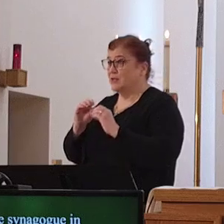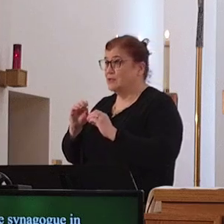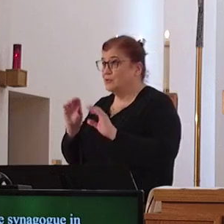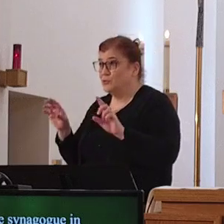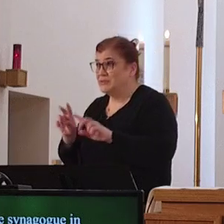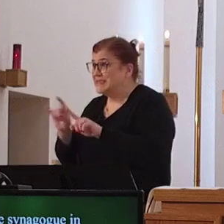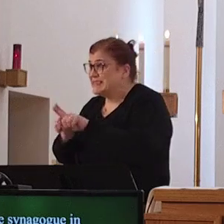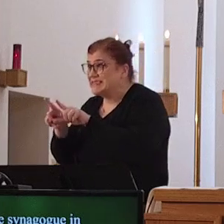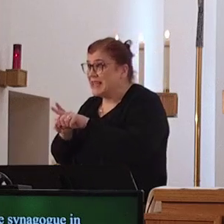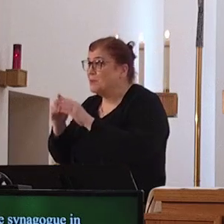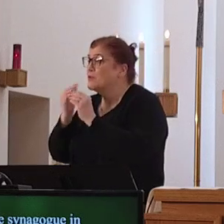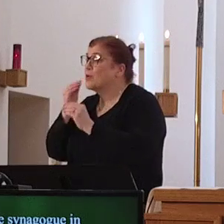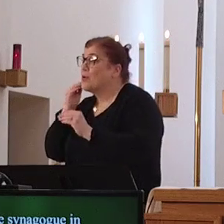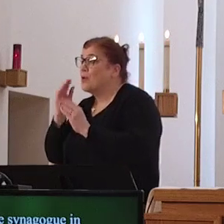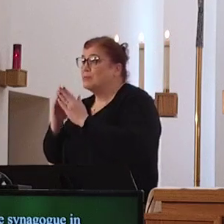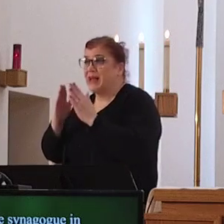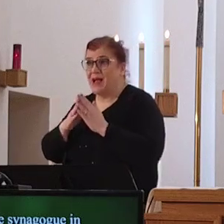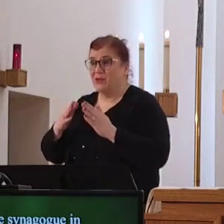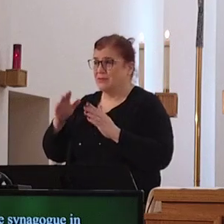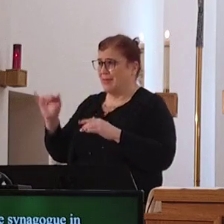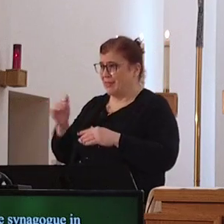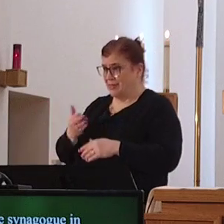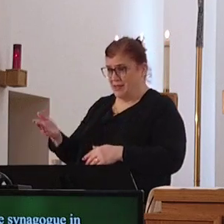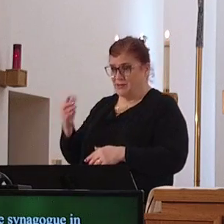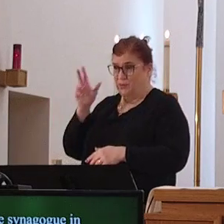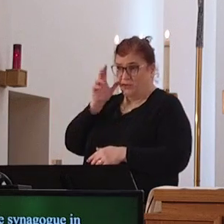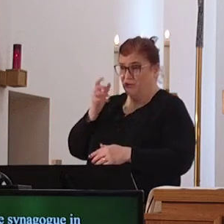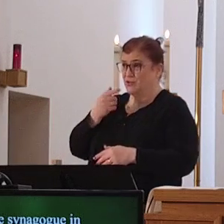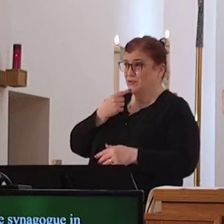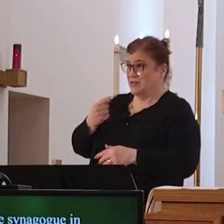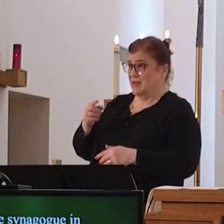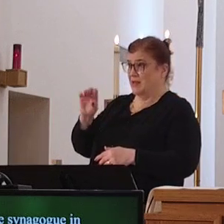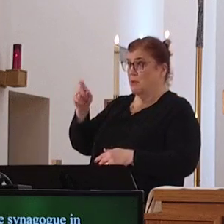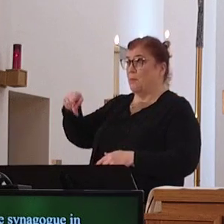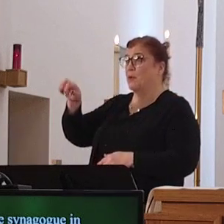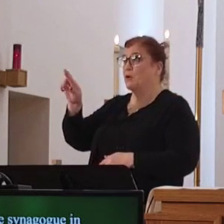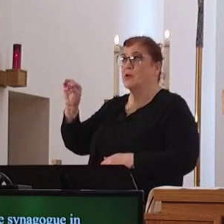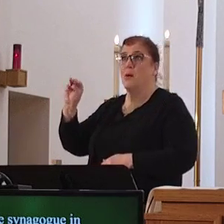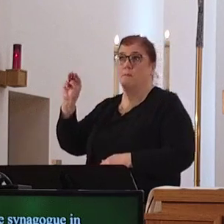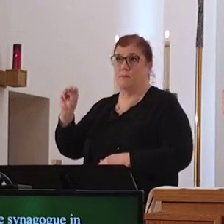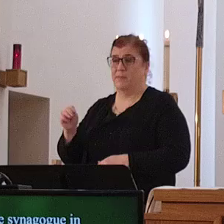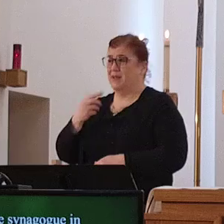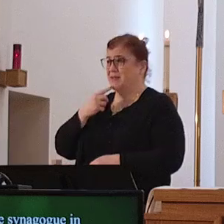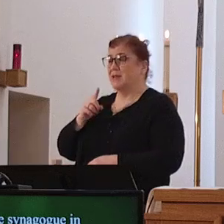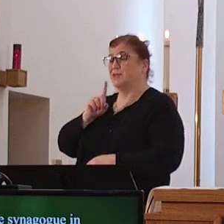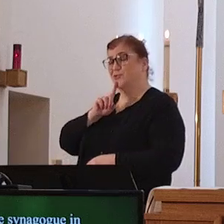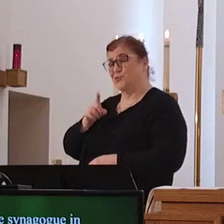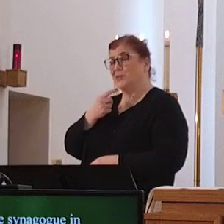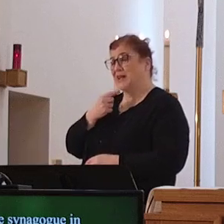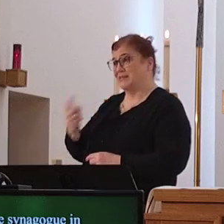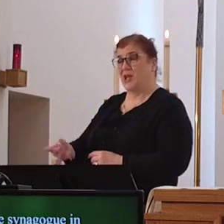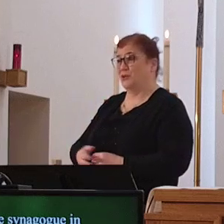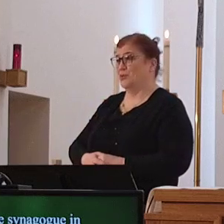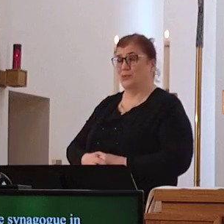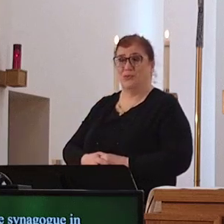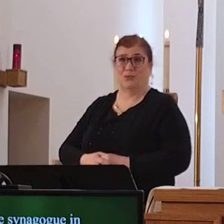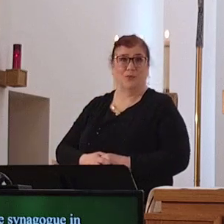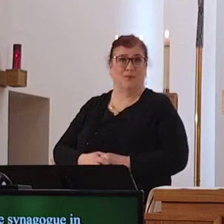your hometown the things that we have heard you did at Capernaum.' And he said, 'Truly, I tell you,